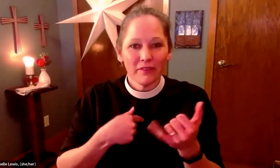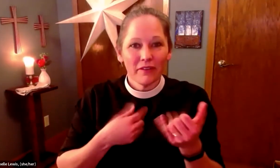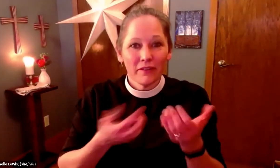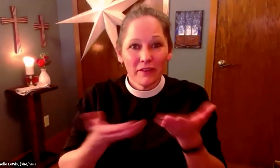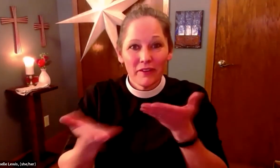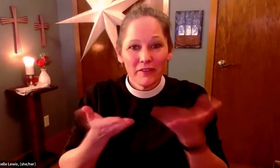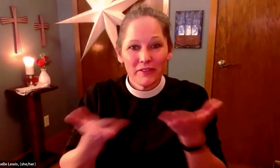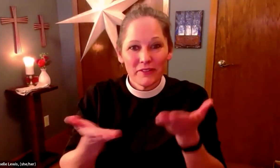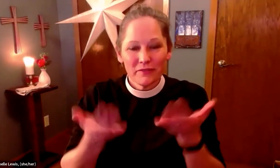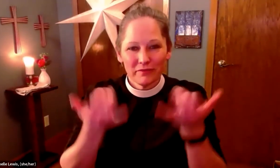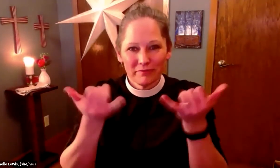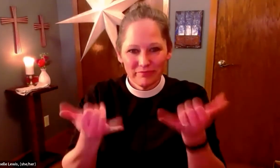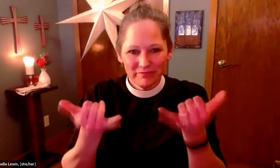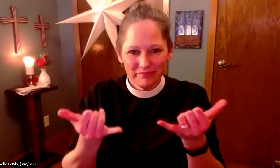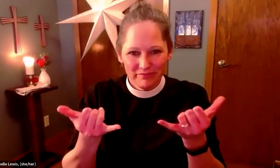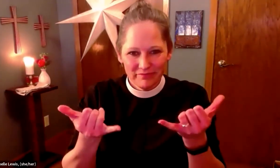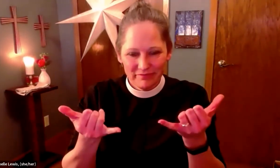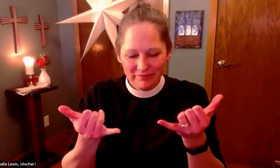And for those of you at home alone,